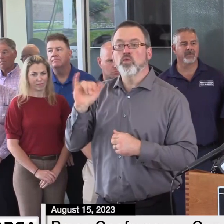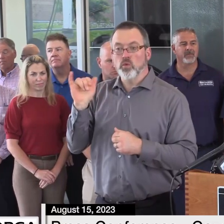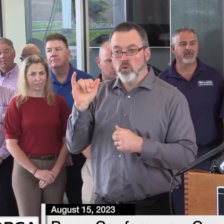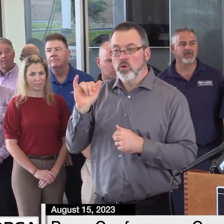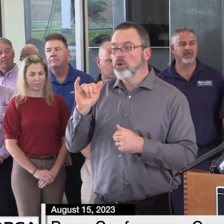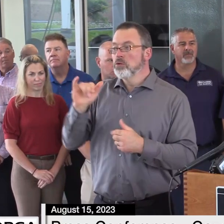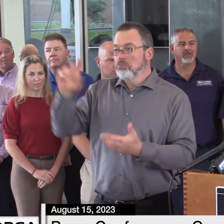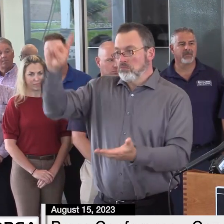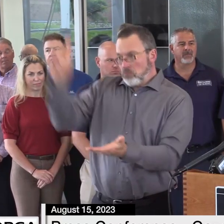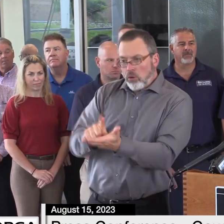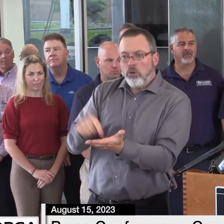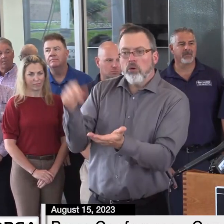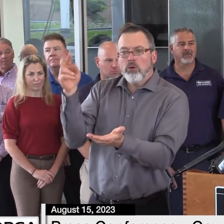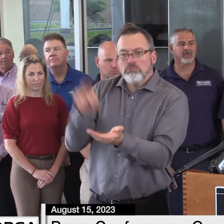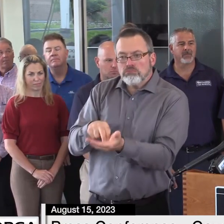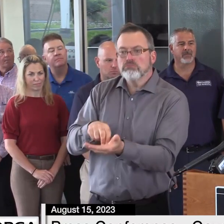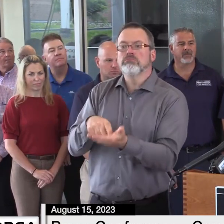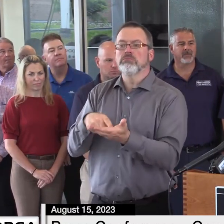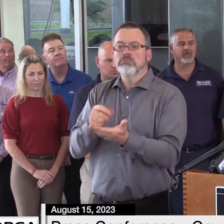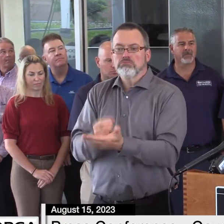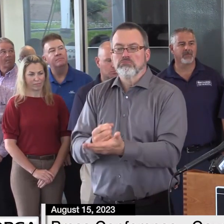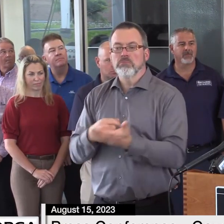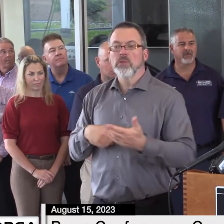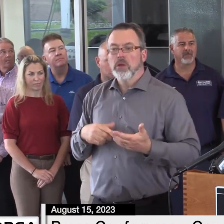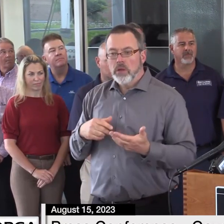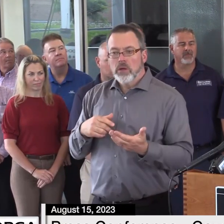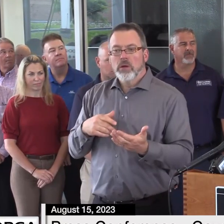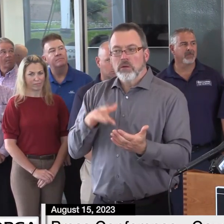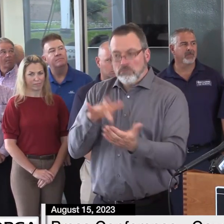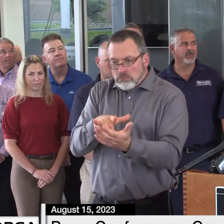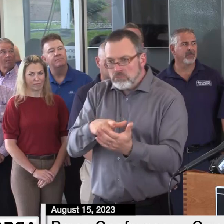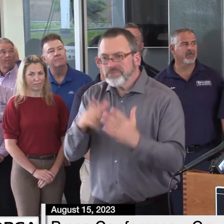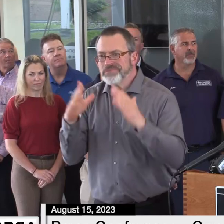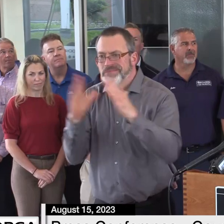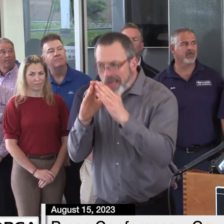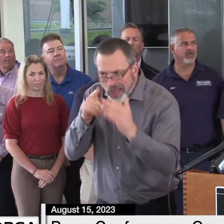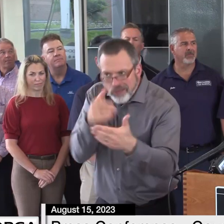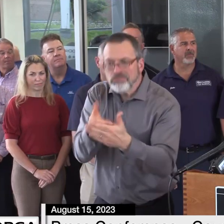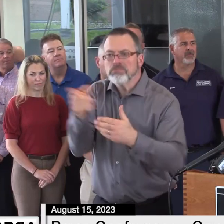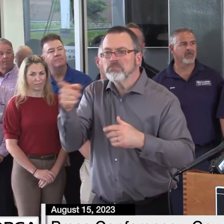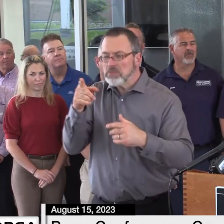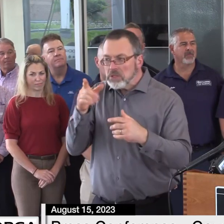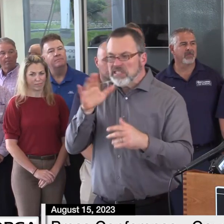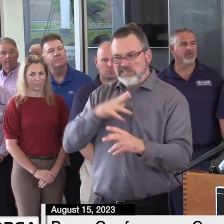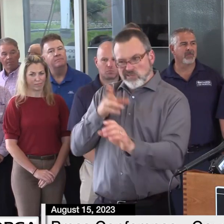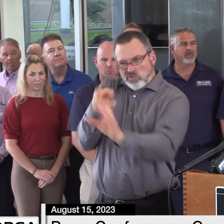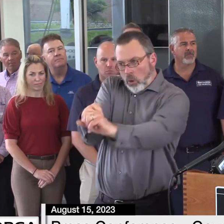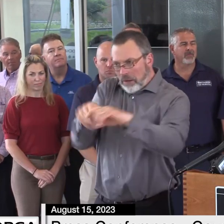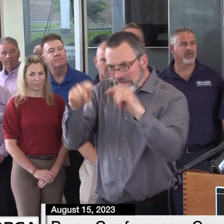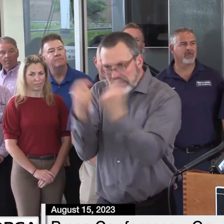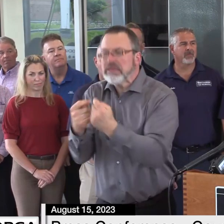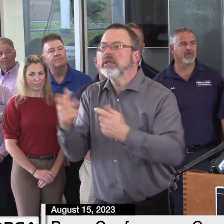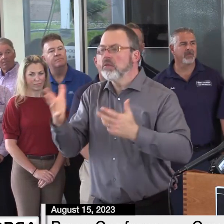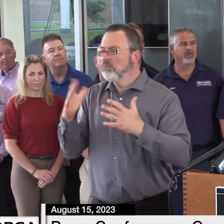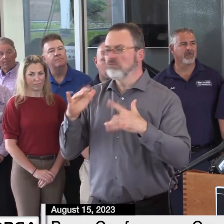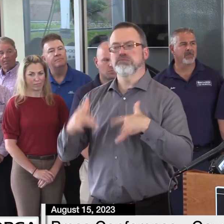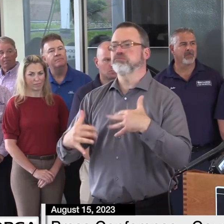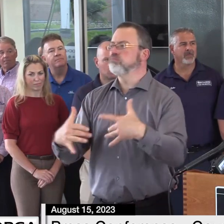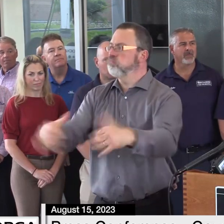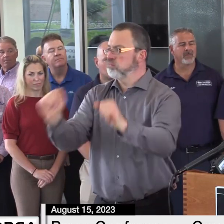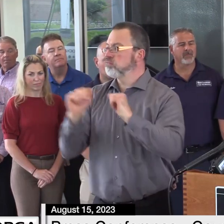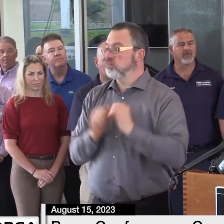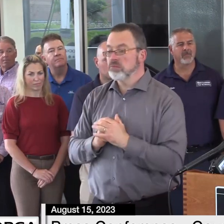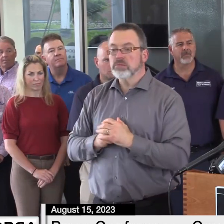to be able to be in contact with the team members immediately so that details can change